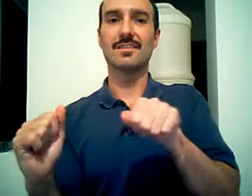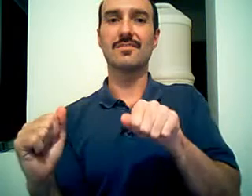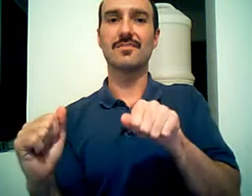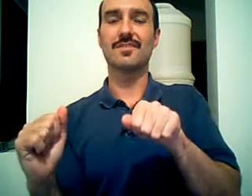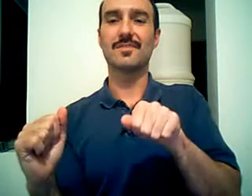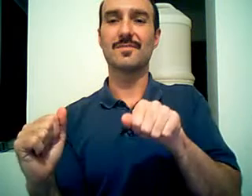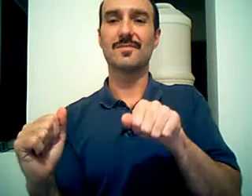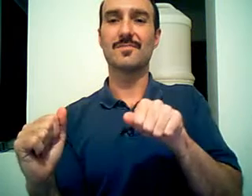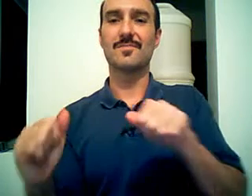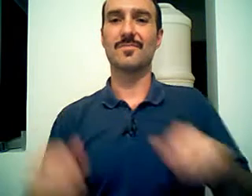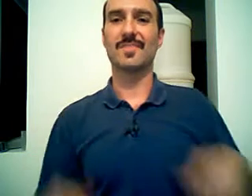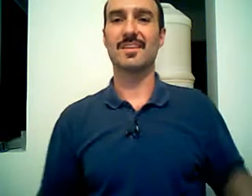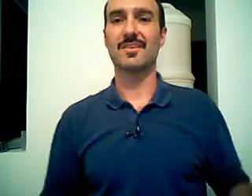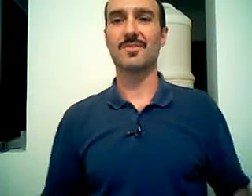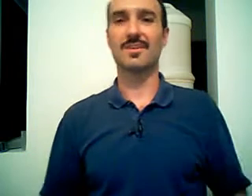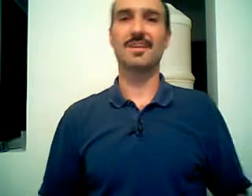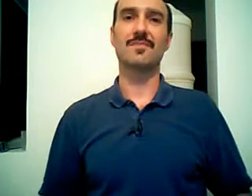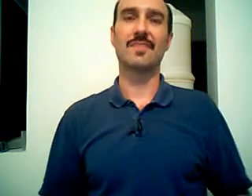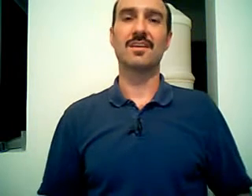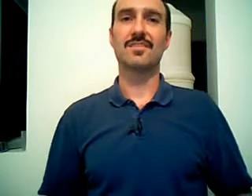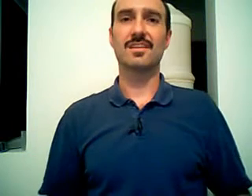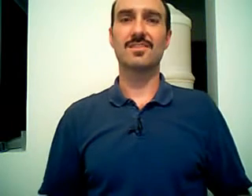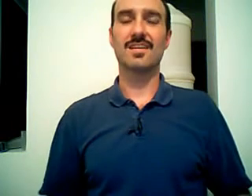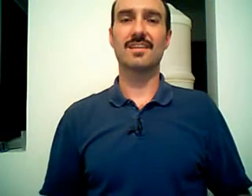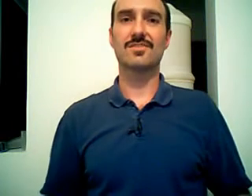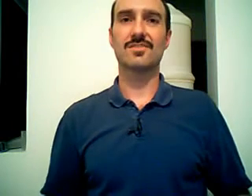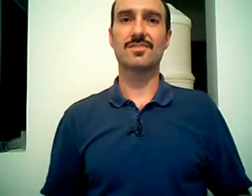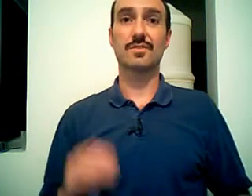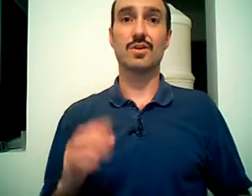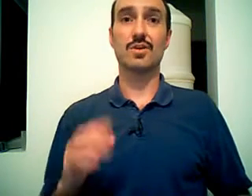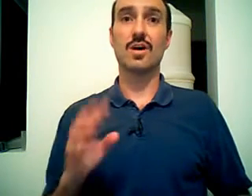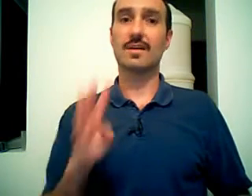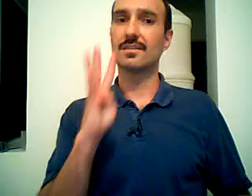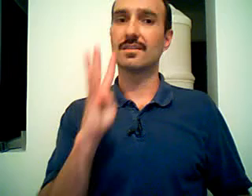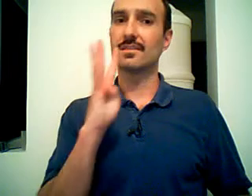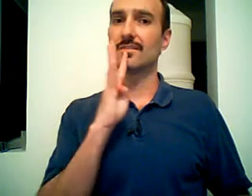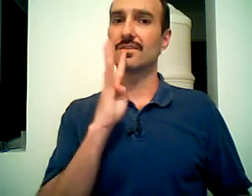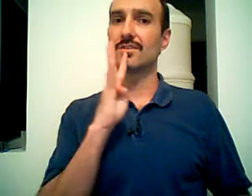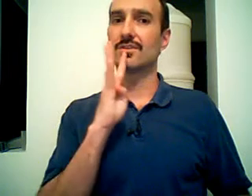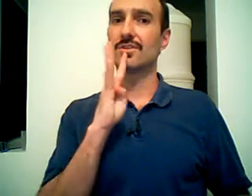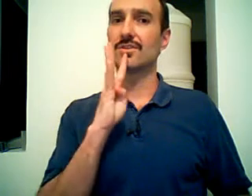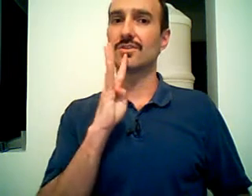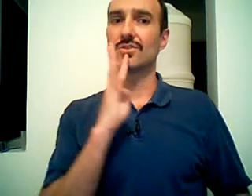Leave. Okay. The next sign is a sign for talk. Talk.